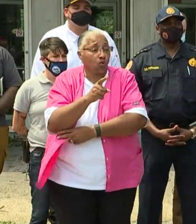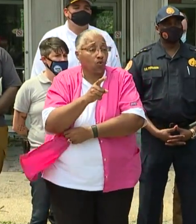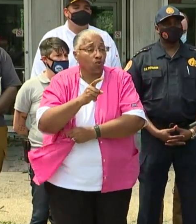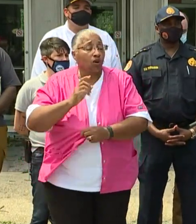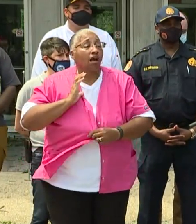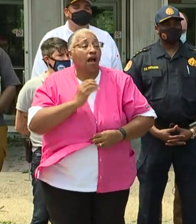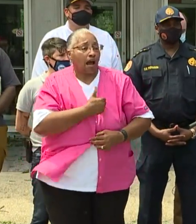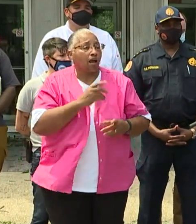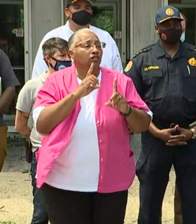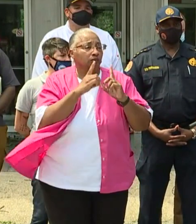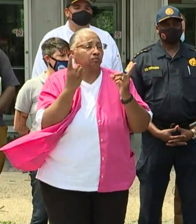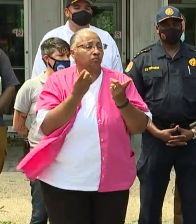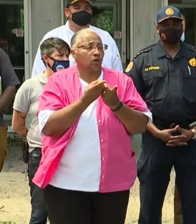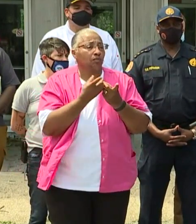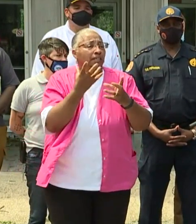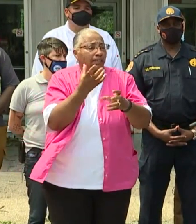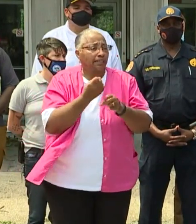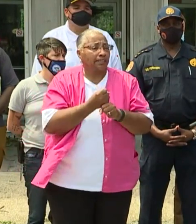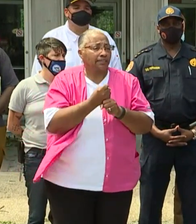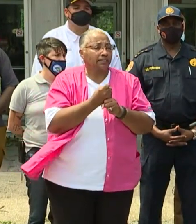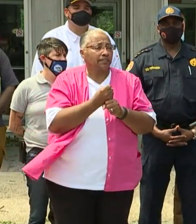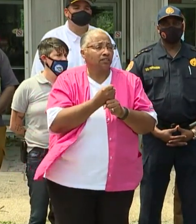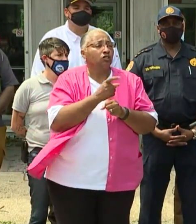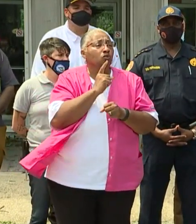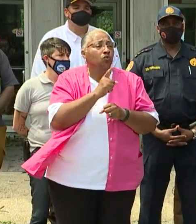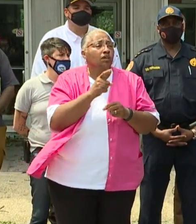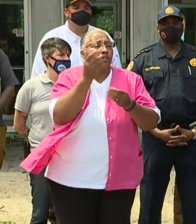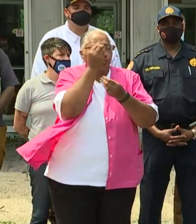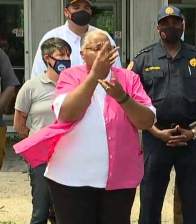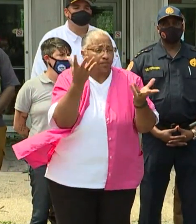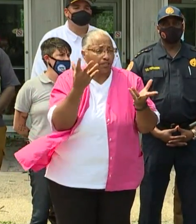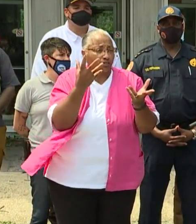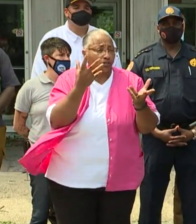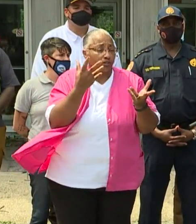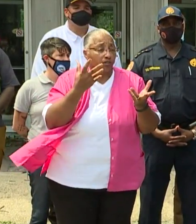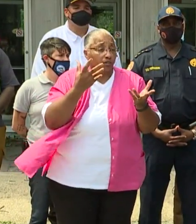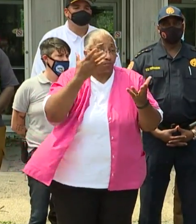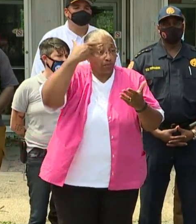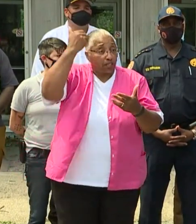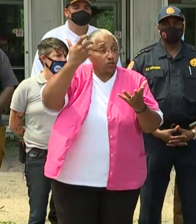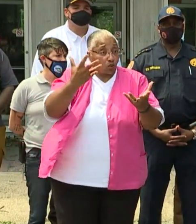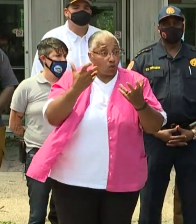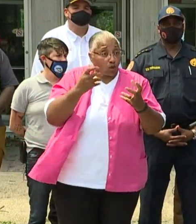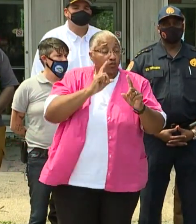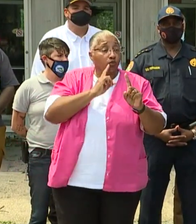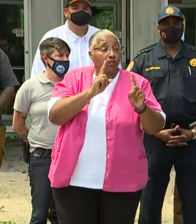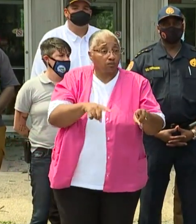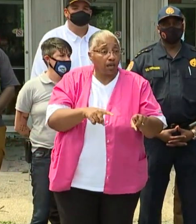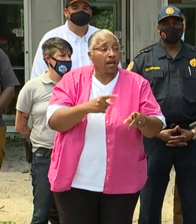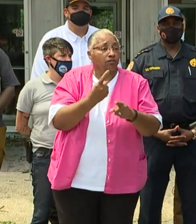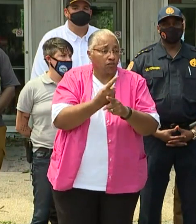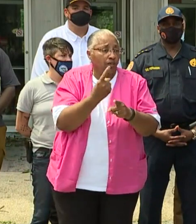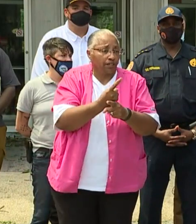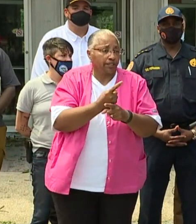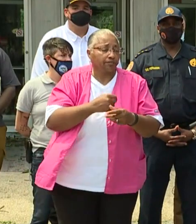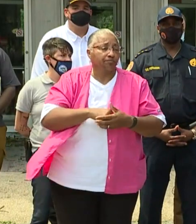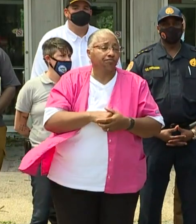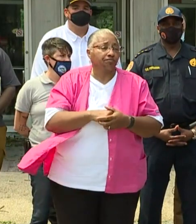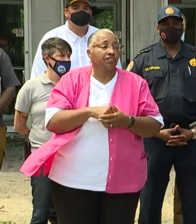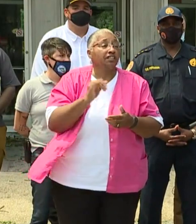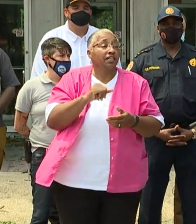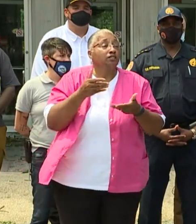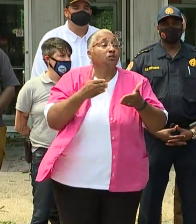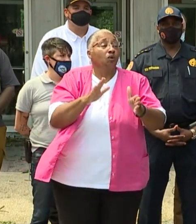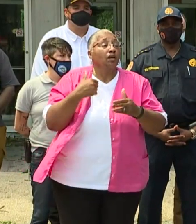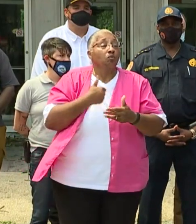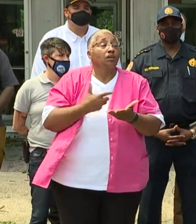the necessary information and the data to respond accordingly. But this is how we collect our data as